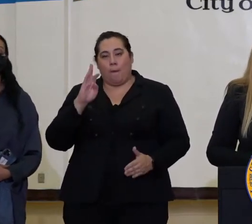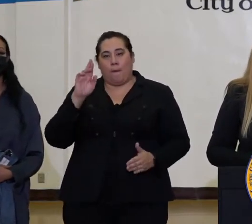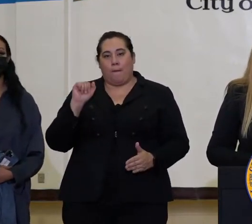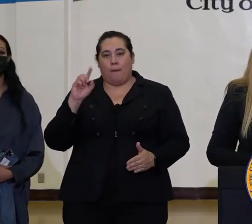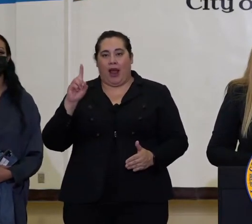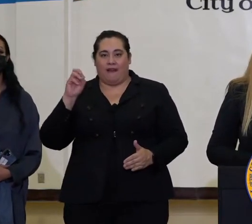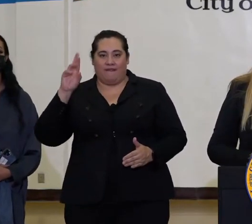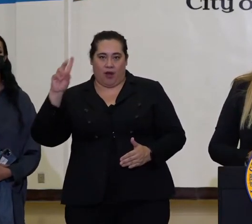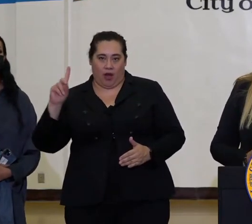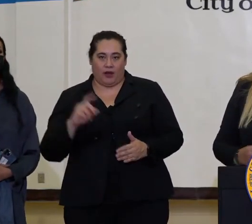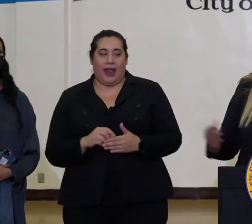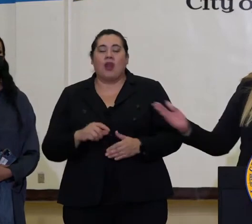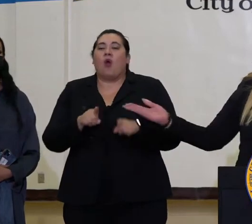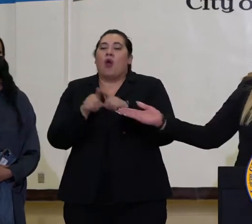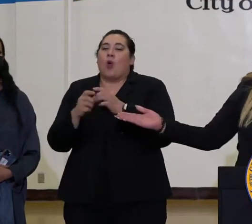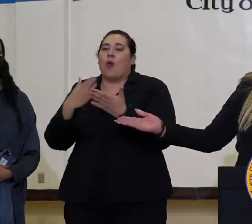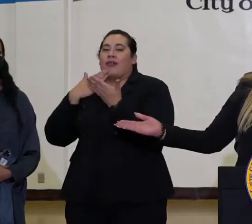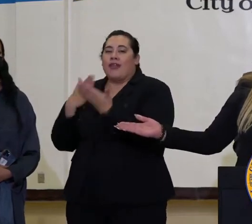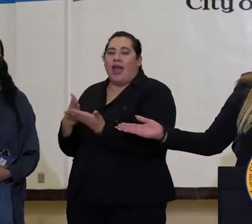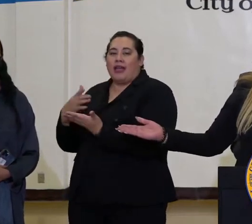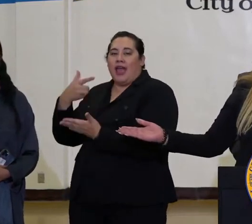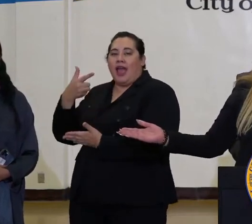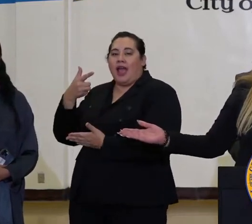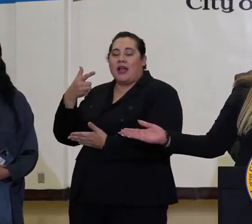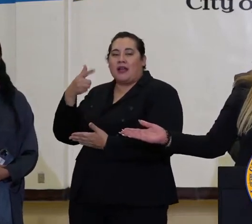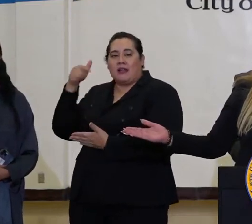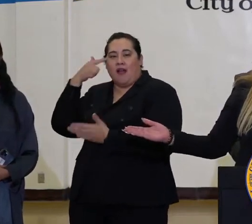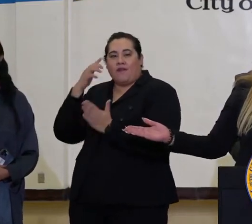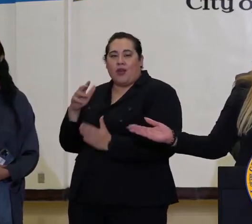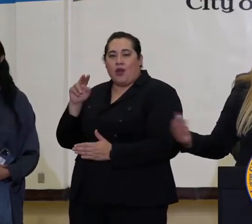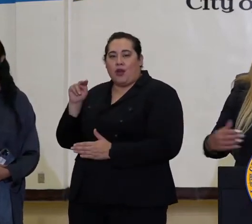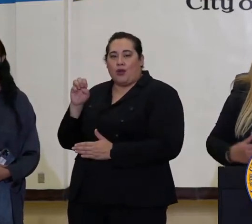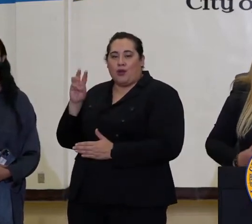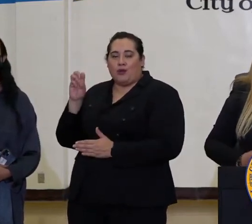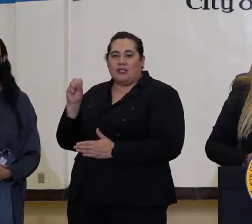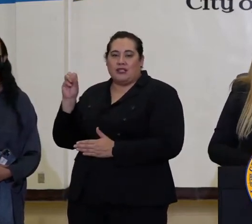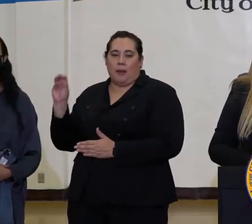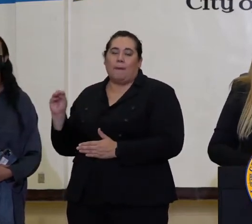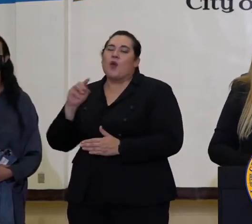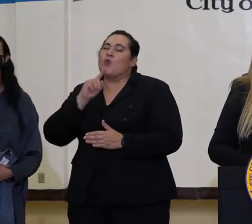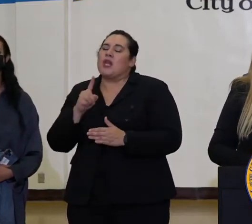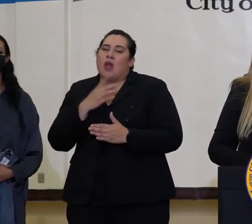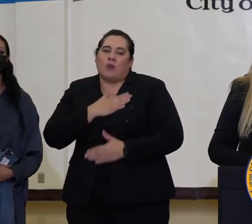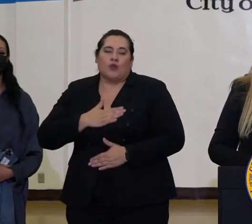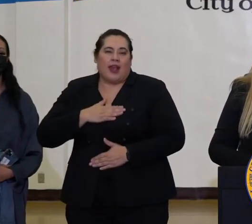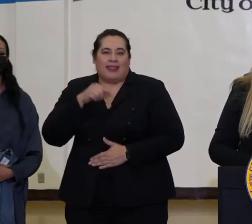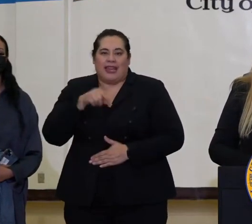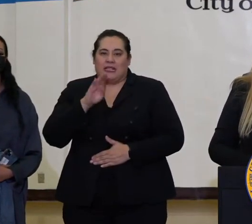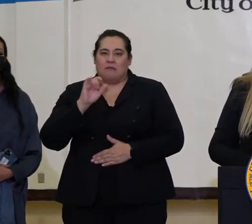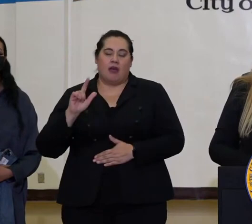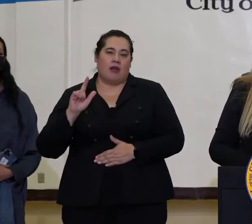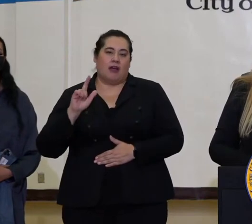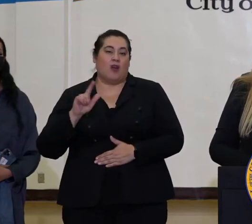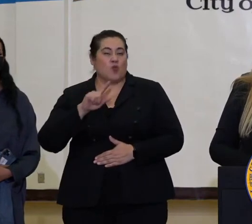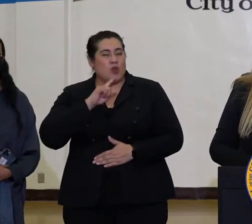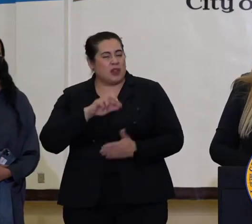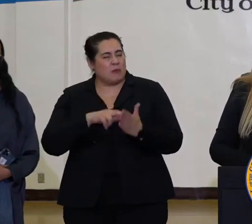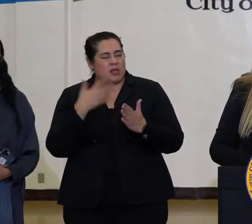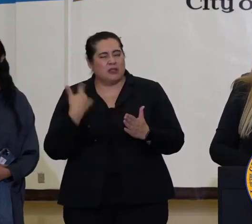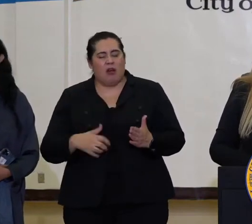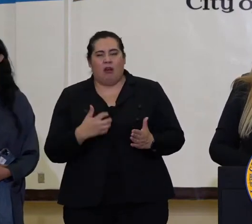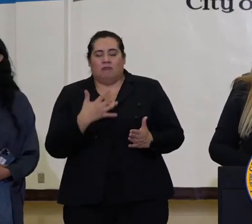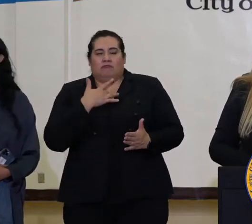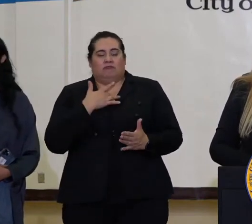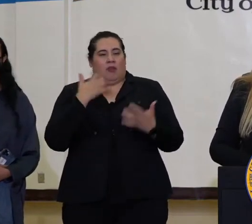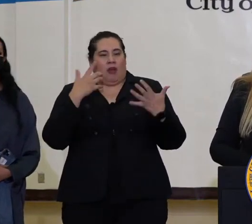Bradford. And also thank Gavin Newsom. I really appreciate this bill. It really means a lot